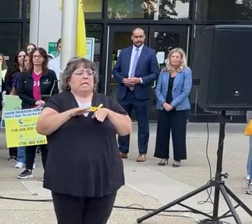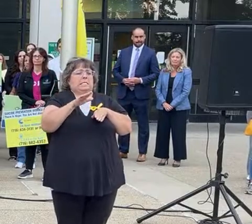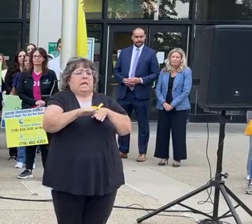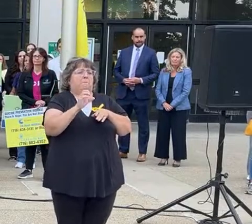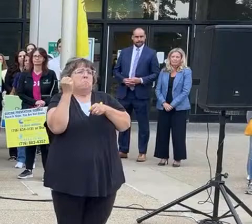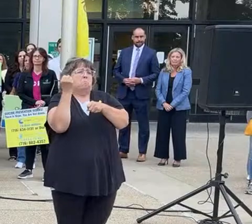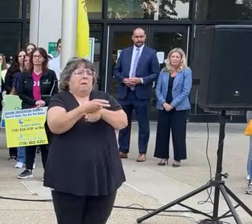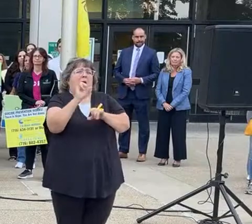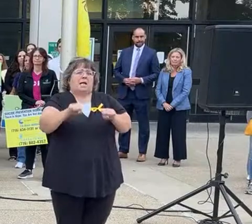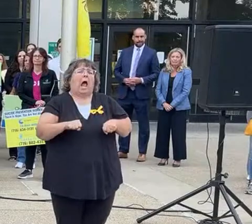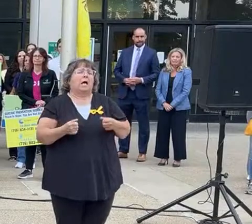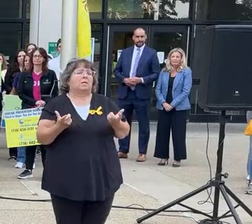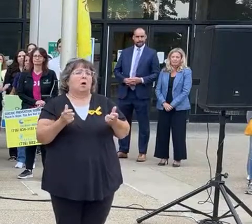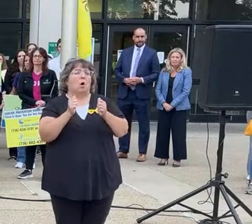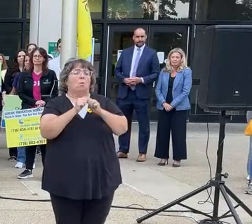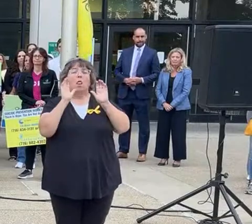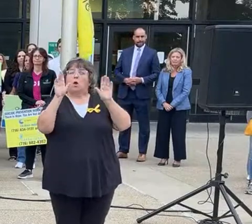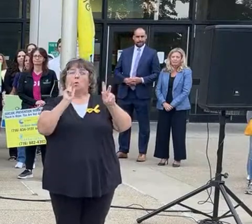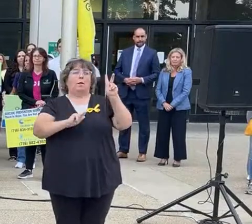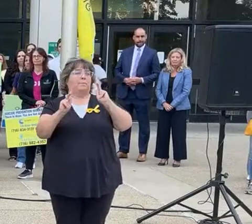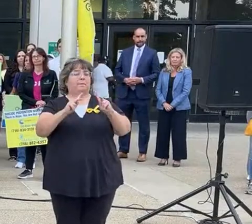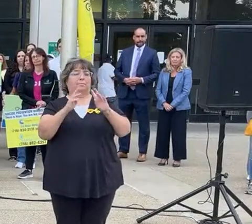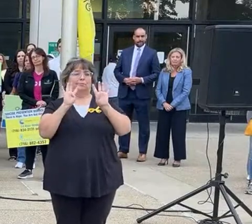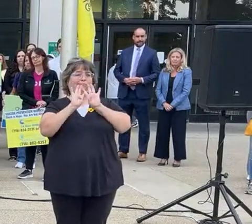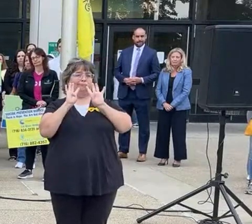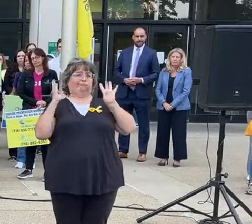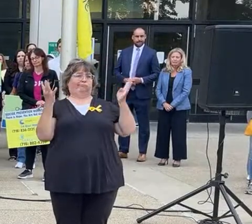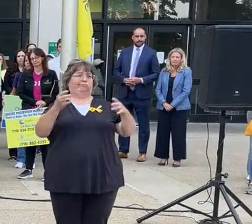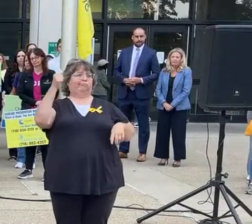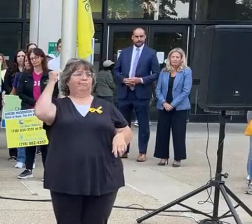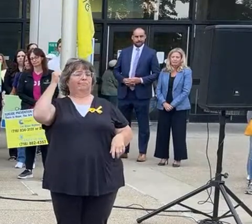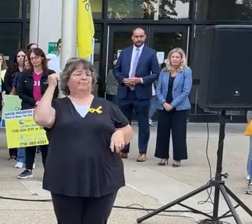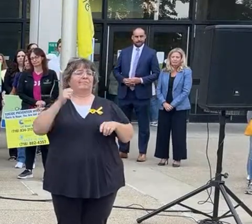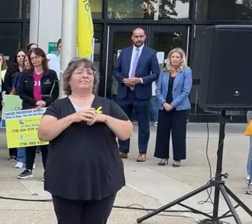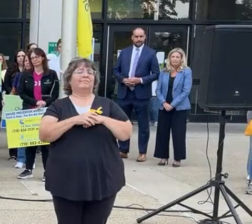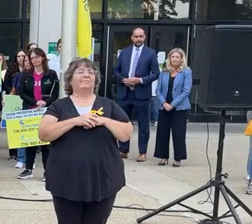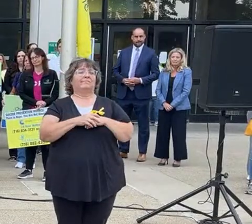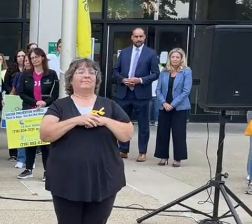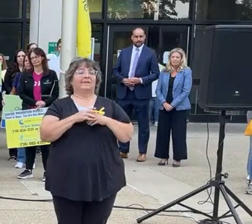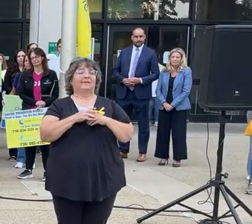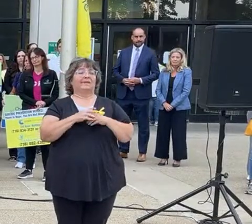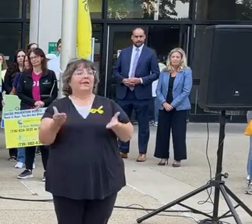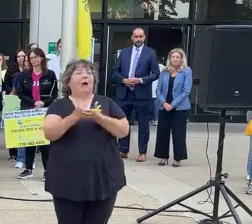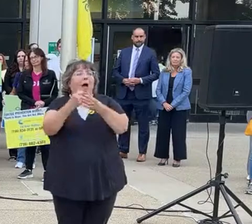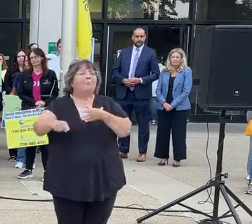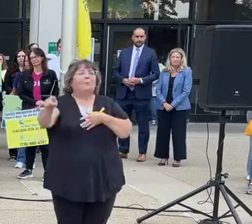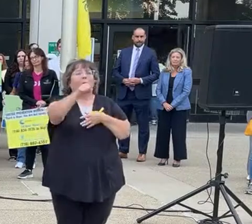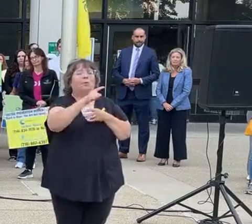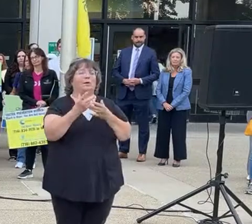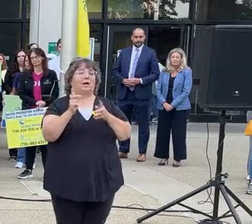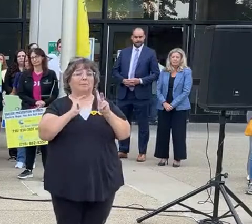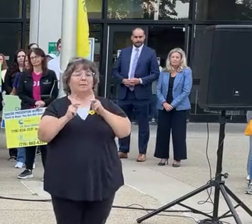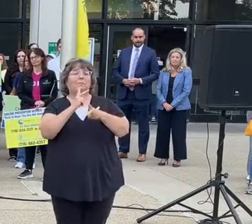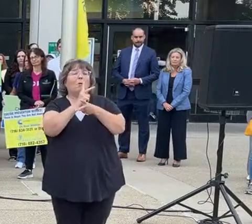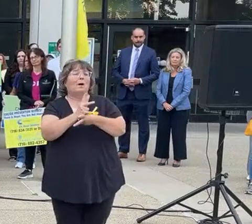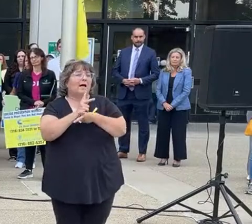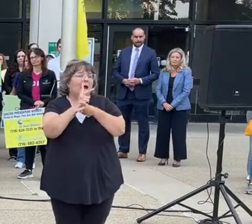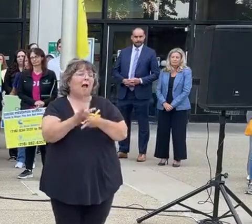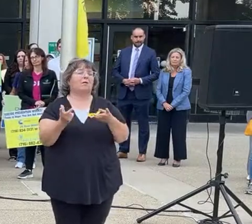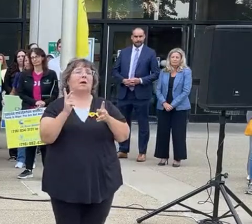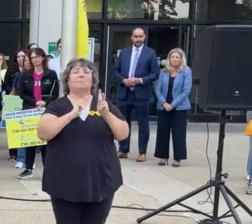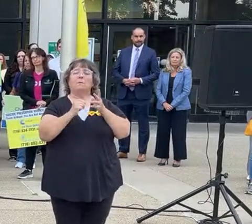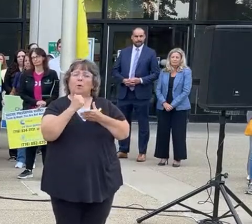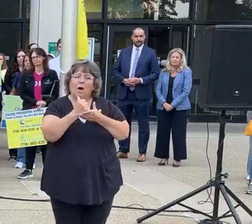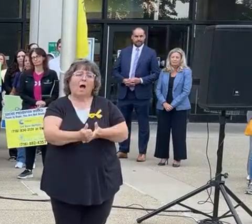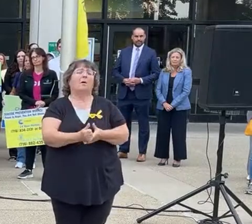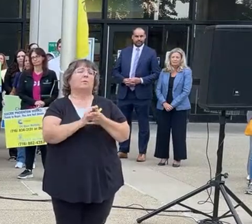can overcome, especially with the great people that are standing behind us here, who are here to help. There are people who care. There are people to